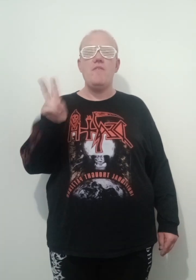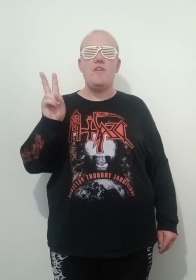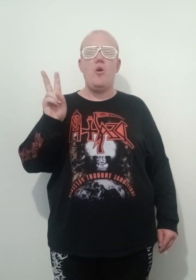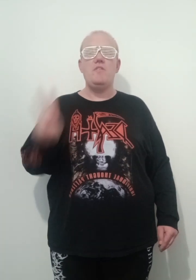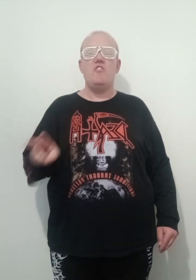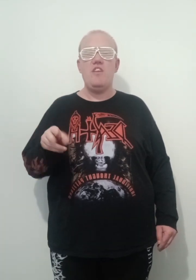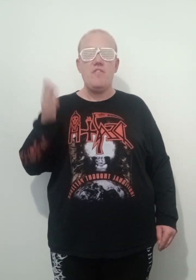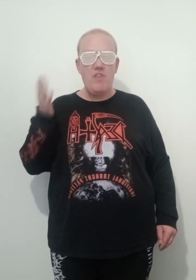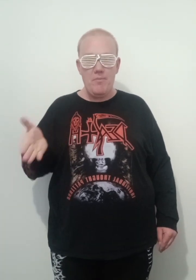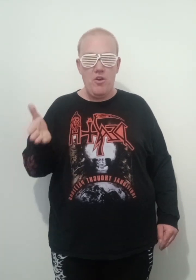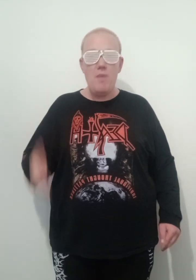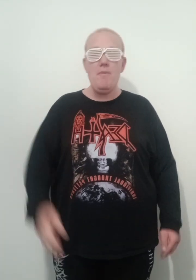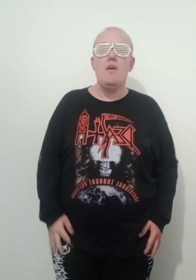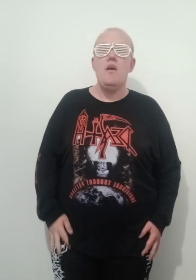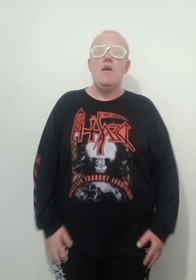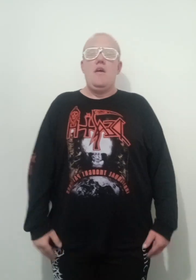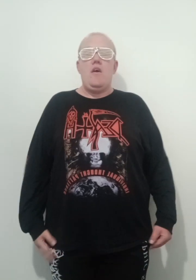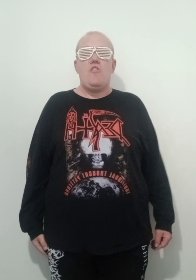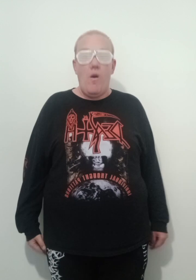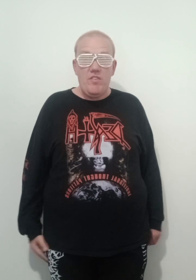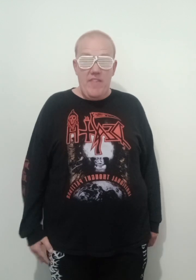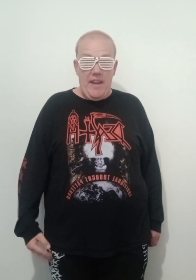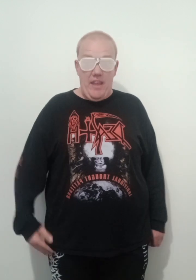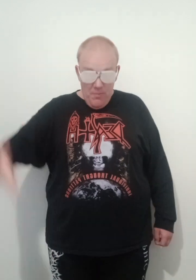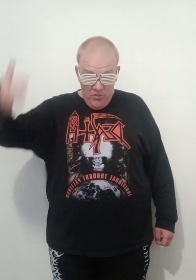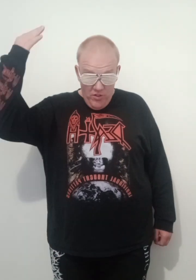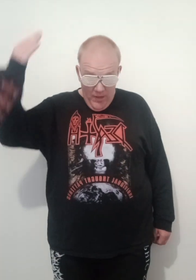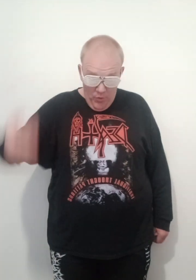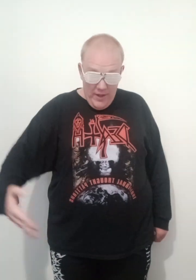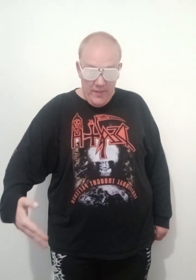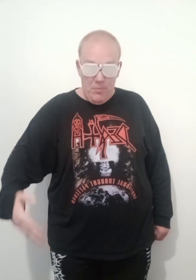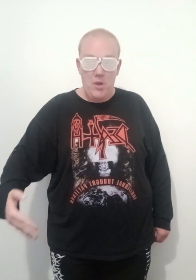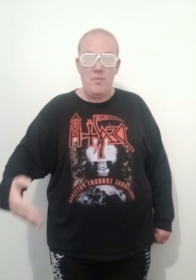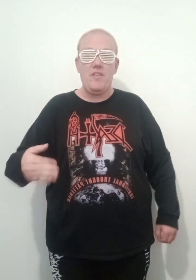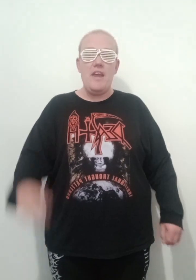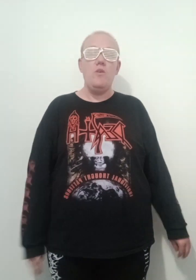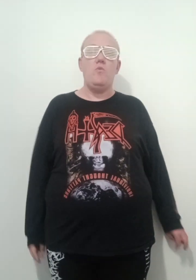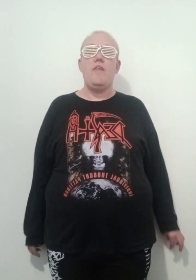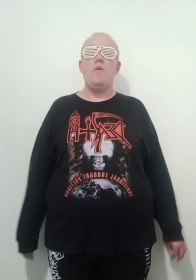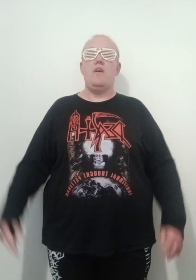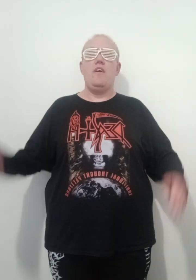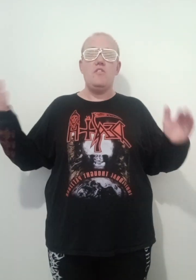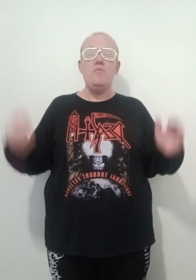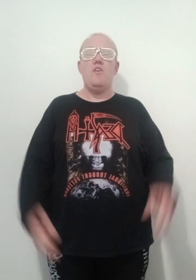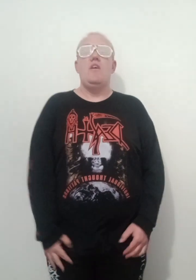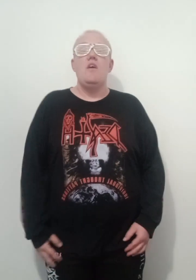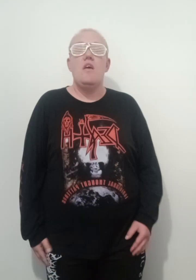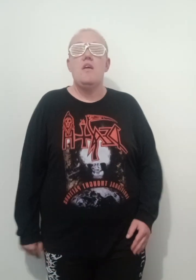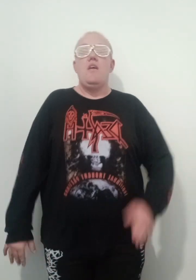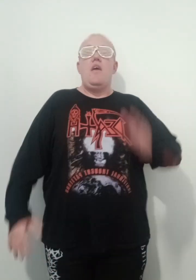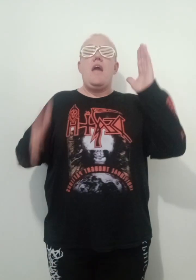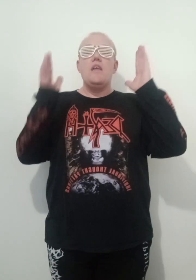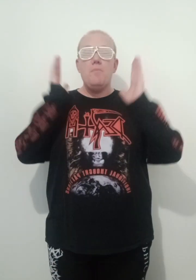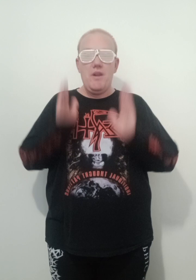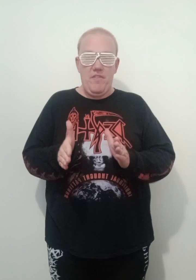the competition at the same time. So obviously that game, 2 teams way down the bottom of the ladder, where they were accustomed. In the middle of the